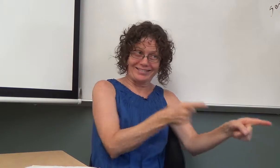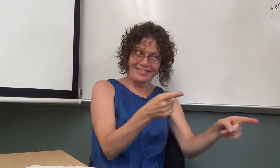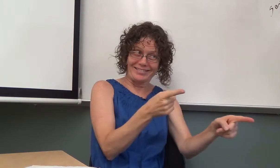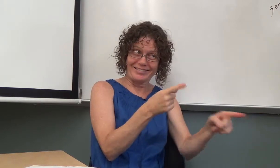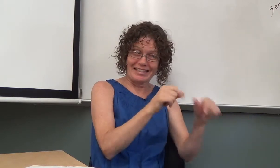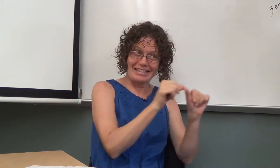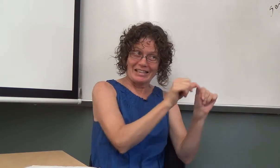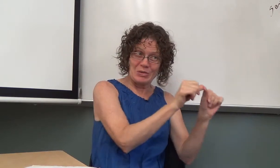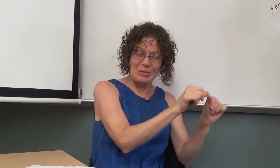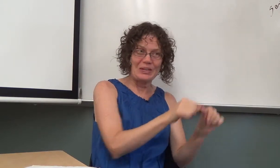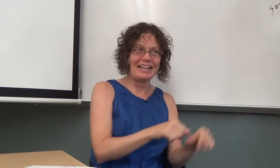This? No.